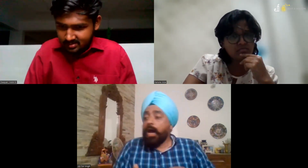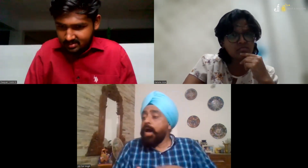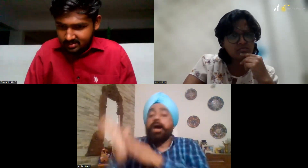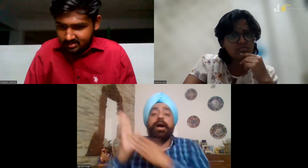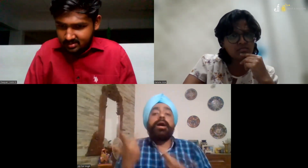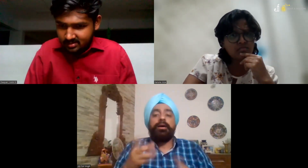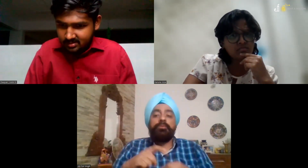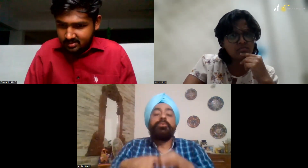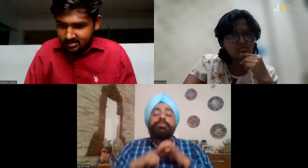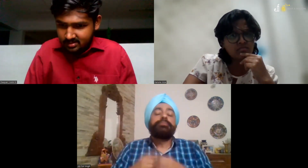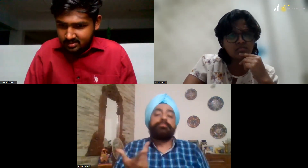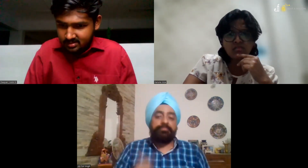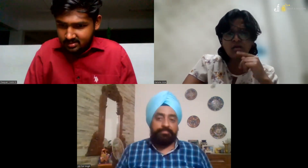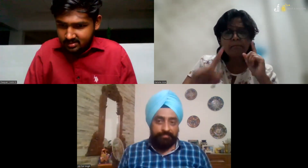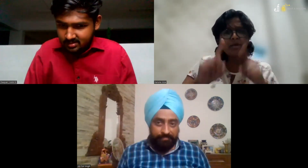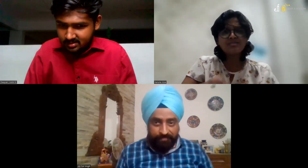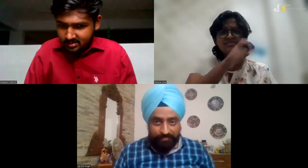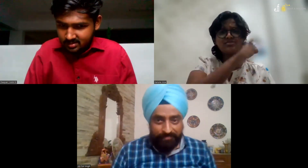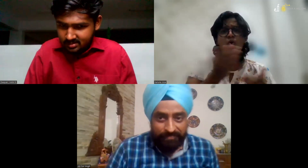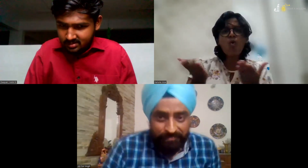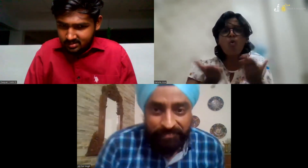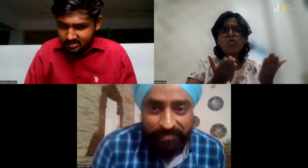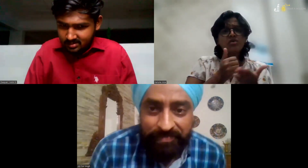there are hearing facilities like the persons.